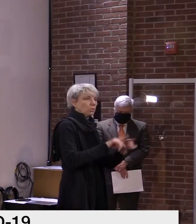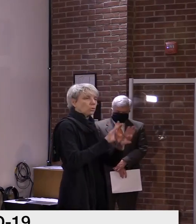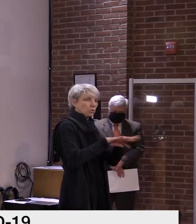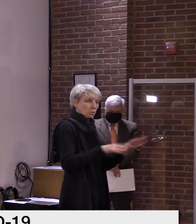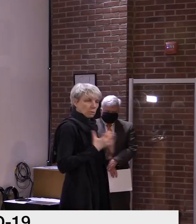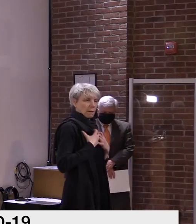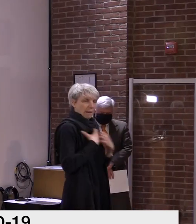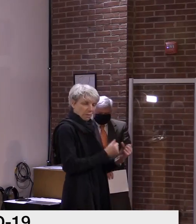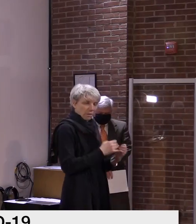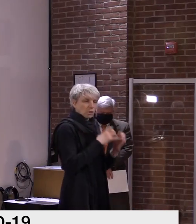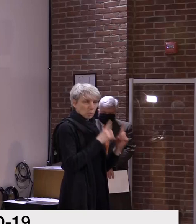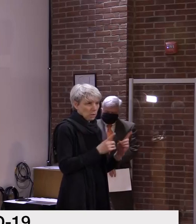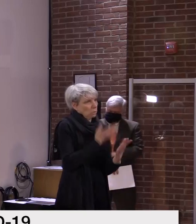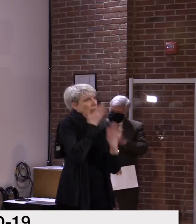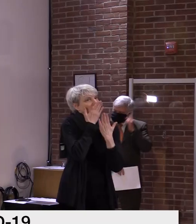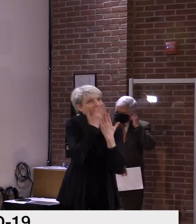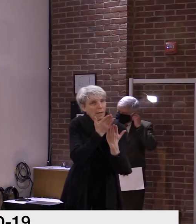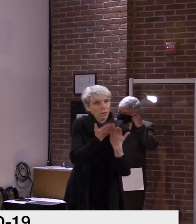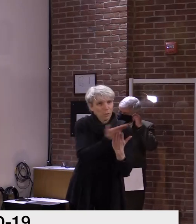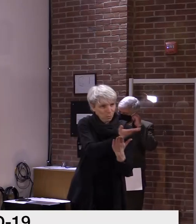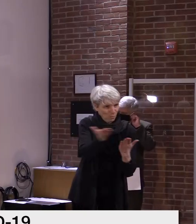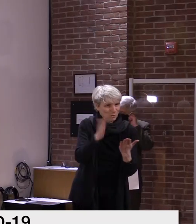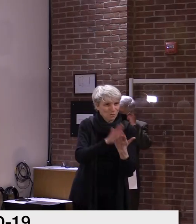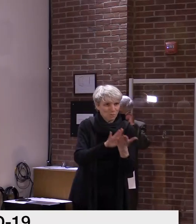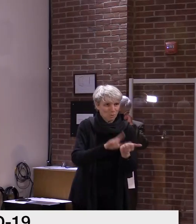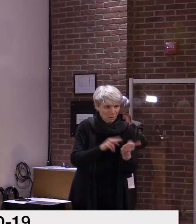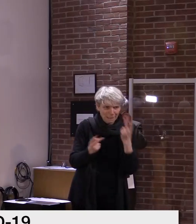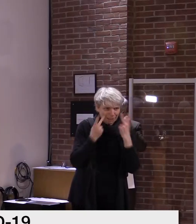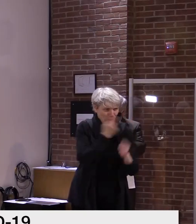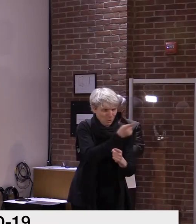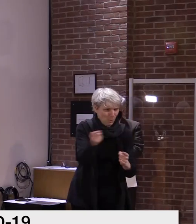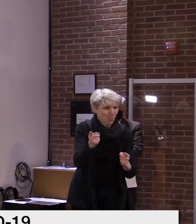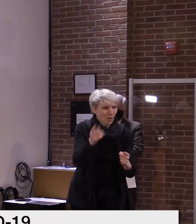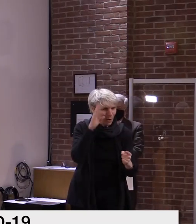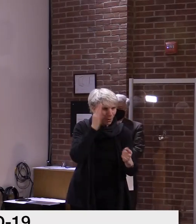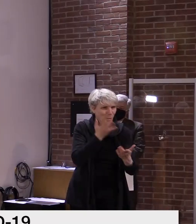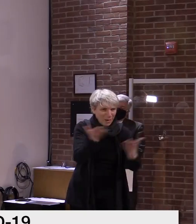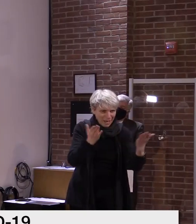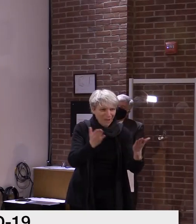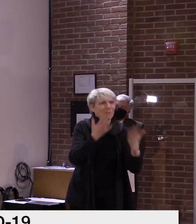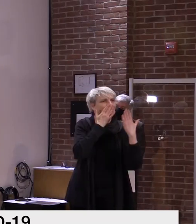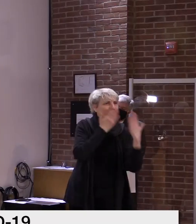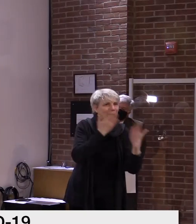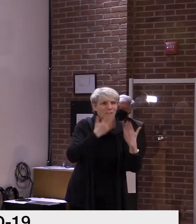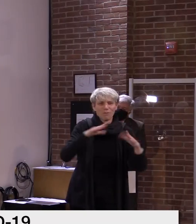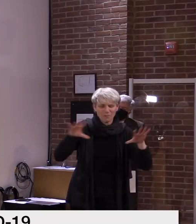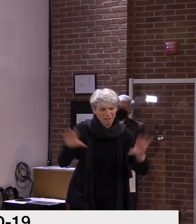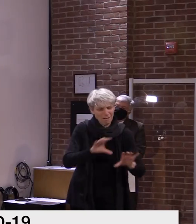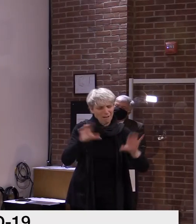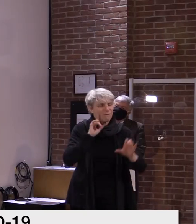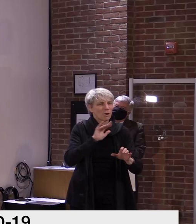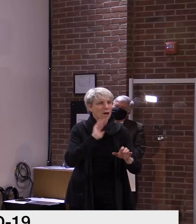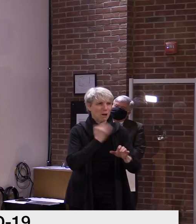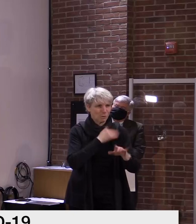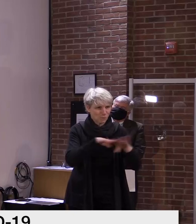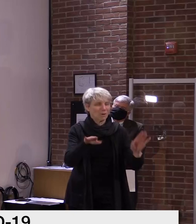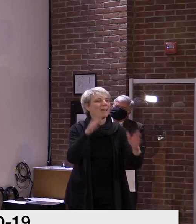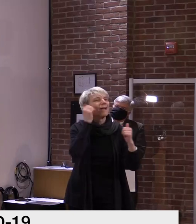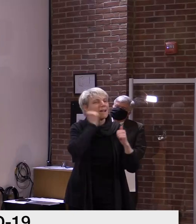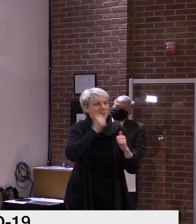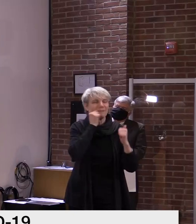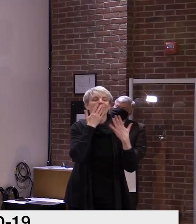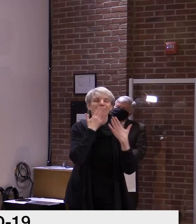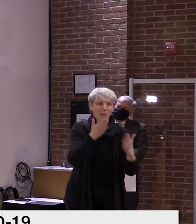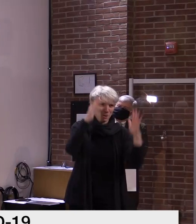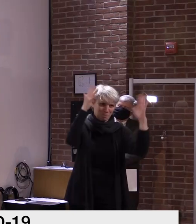education. So please know that I see you and I thank you for what you do for our kids every day. And I'd like to close